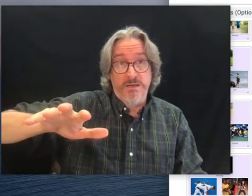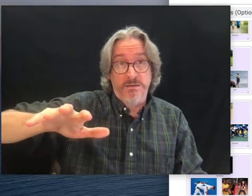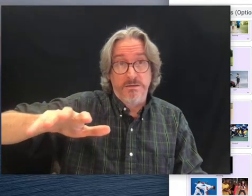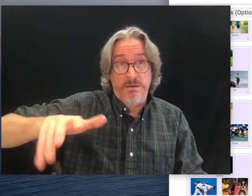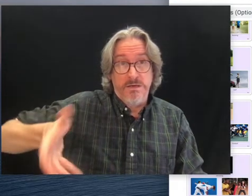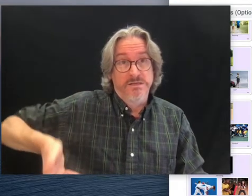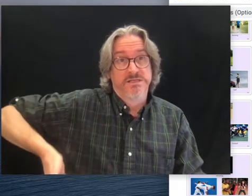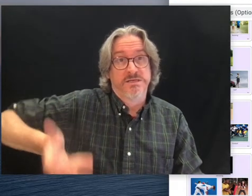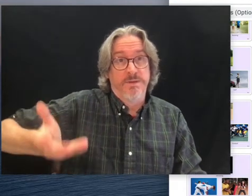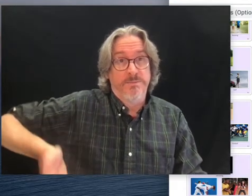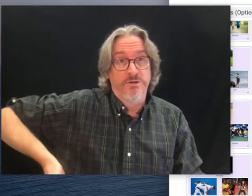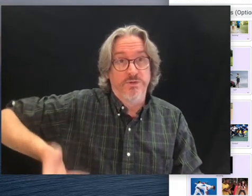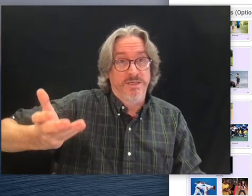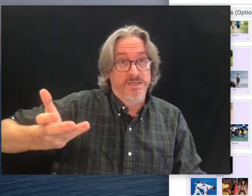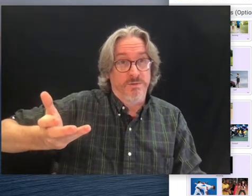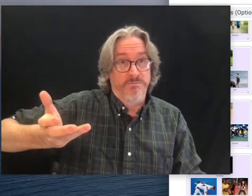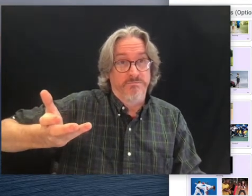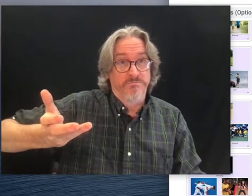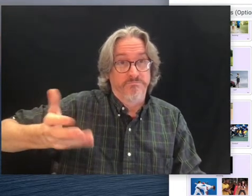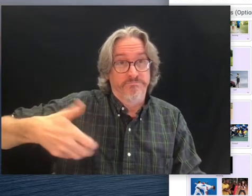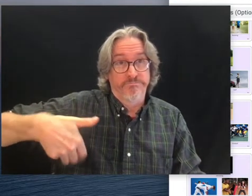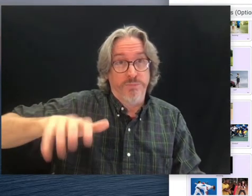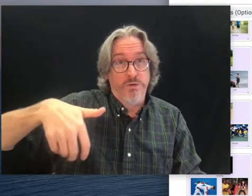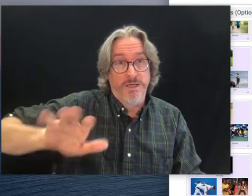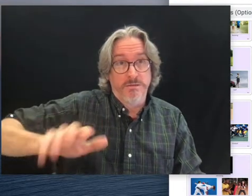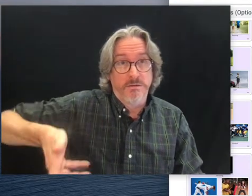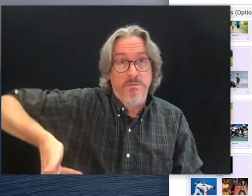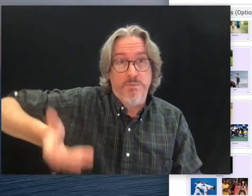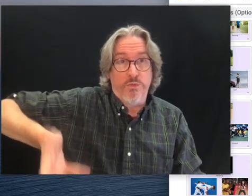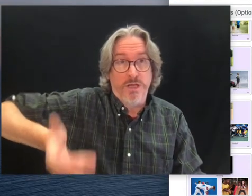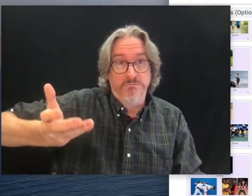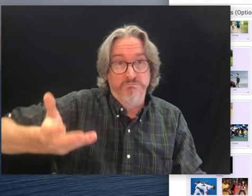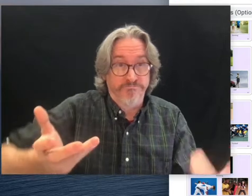way. Some people do it this way. Bowling.